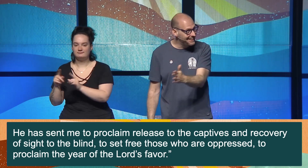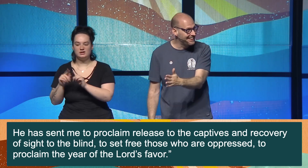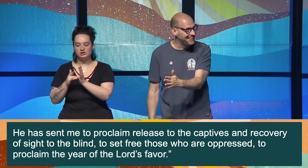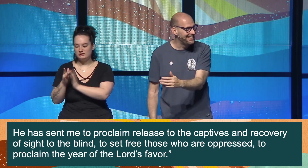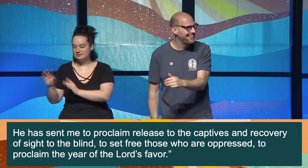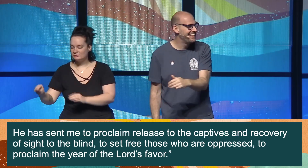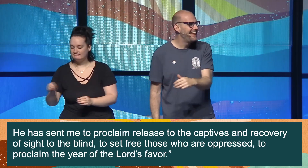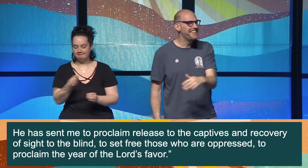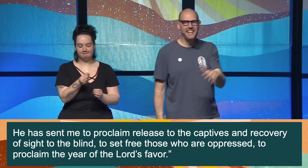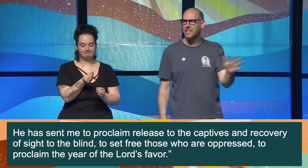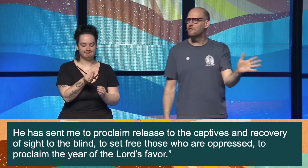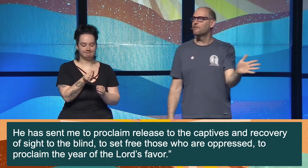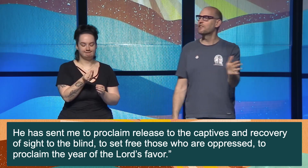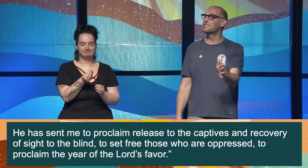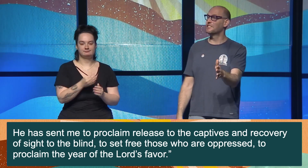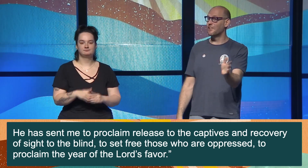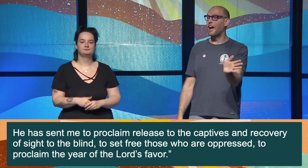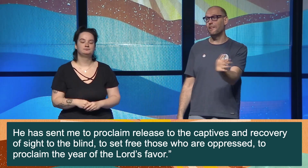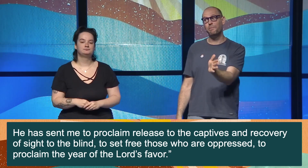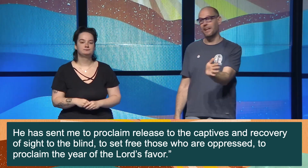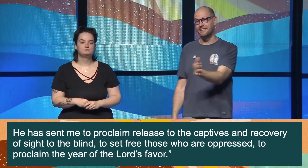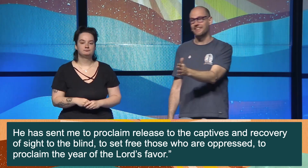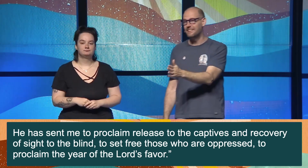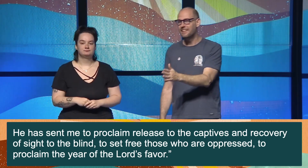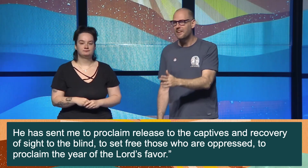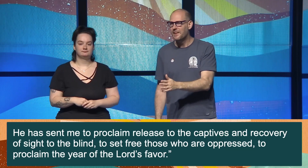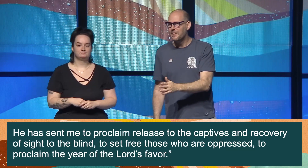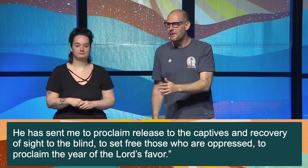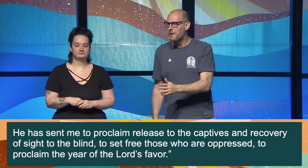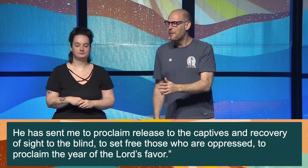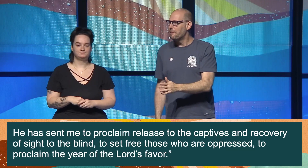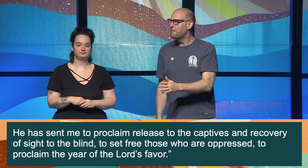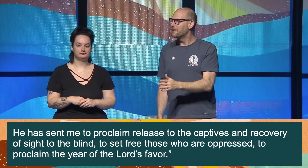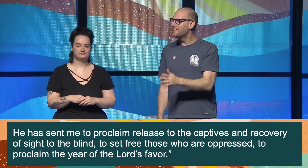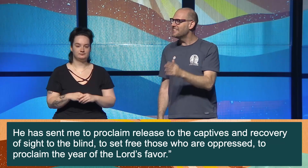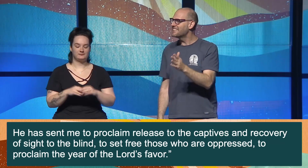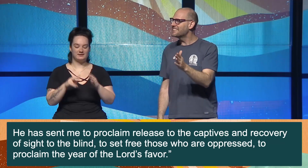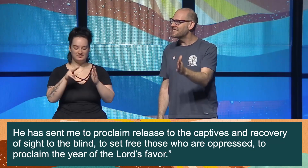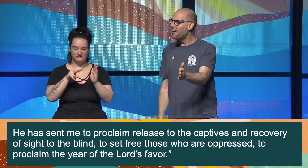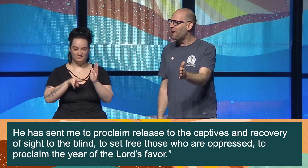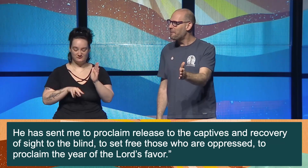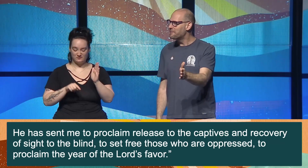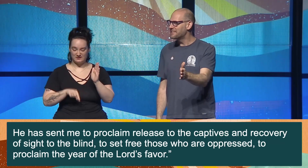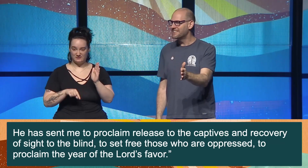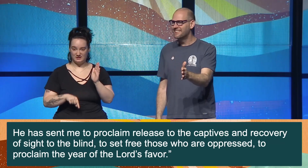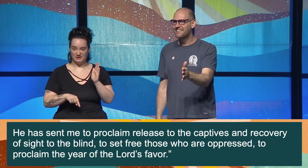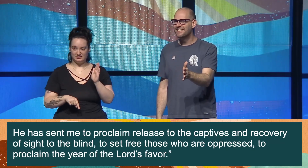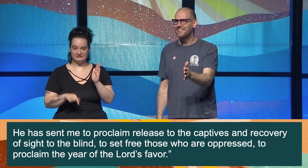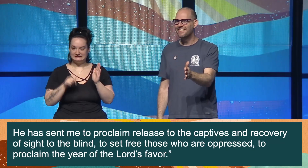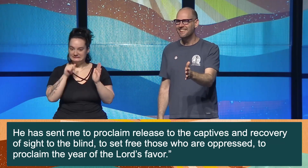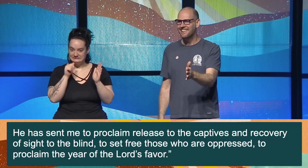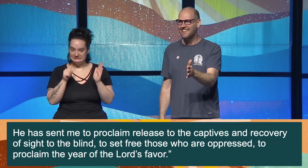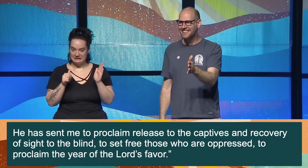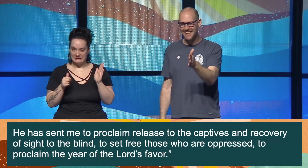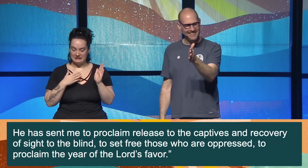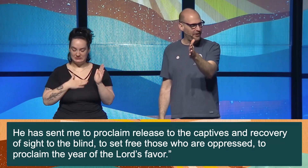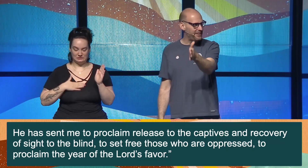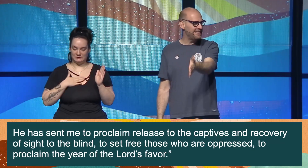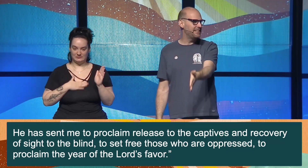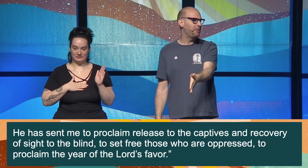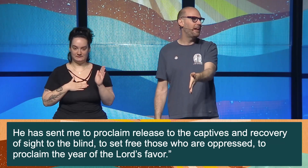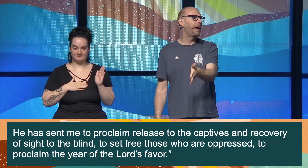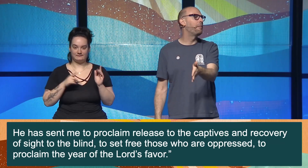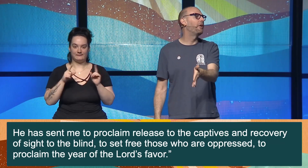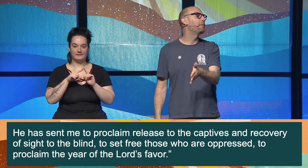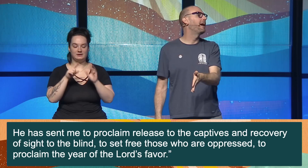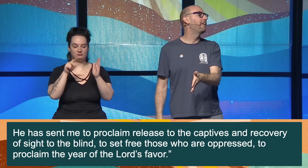day. The next few verses are not pleasant. But Jesus stops and he says, no,